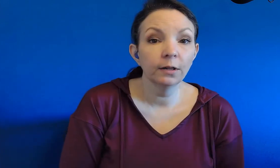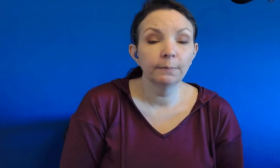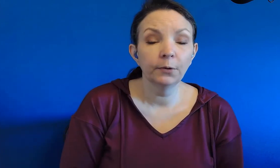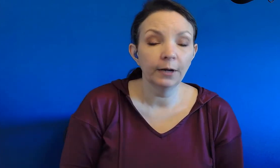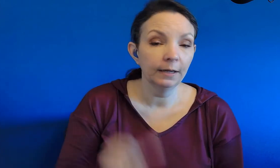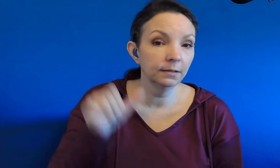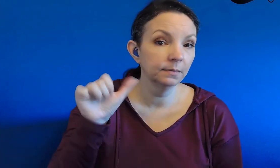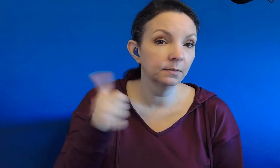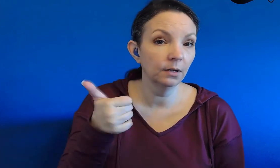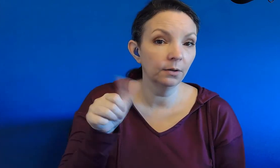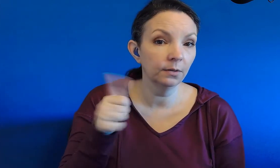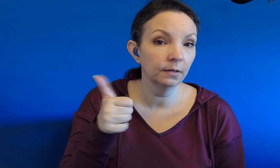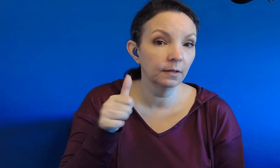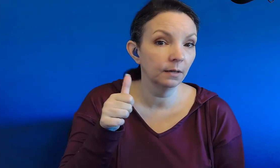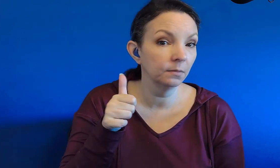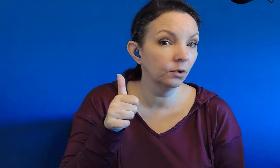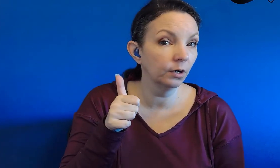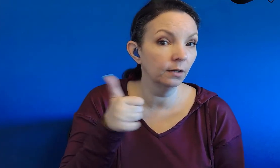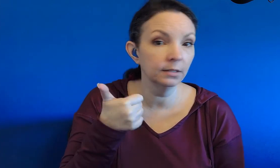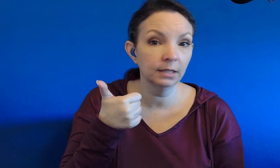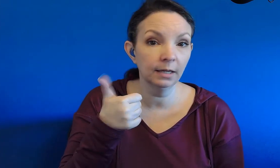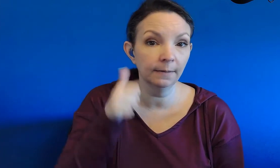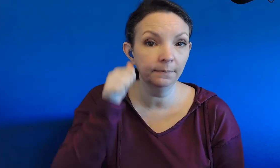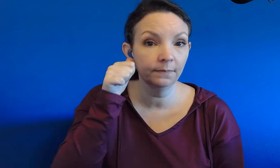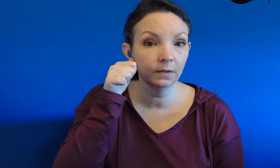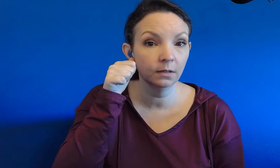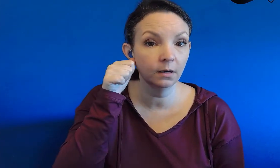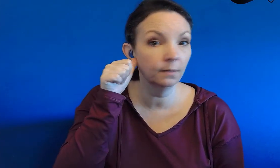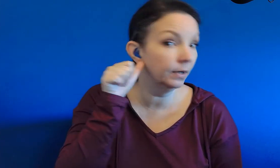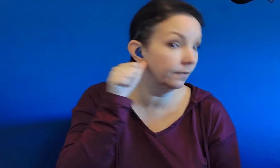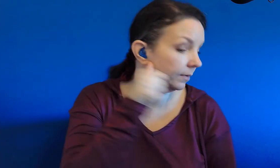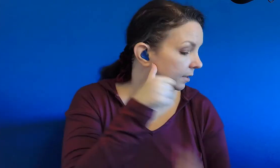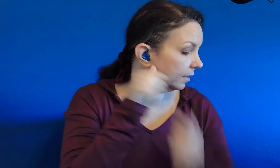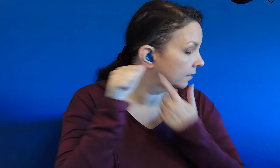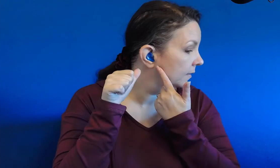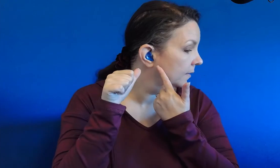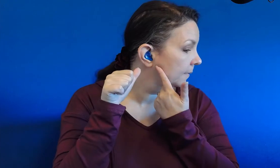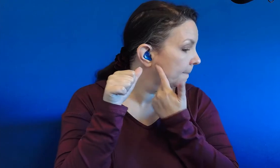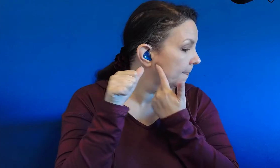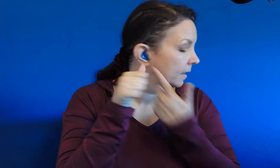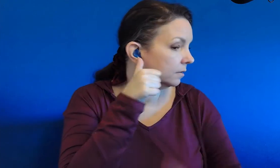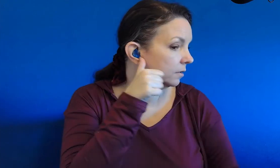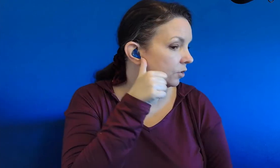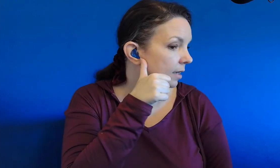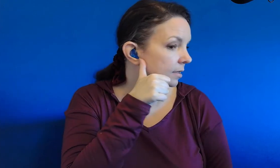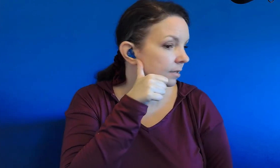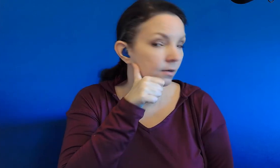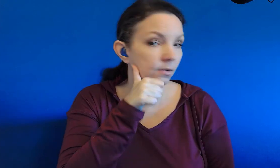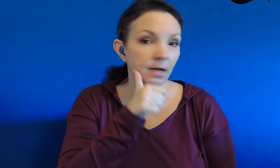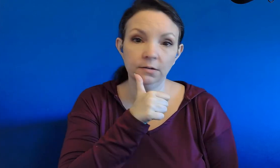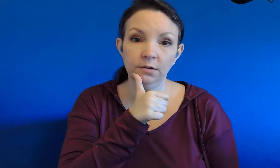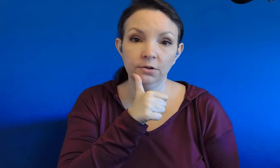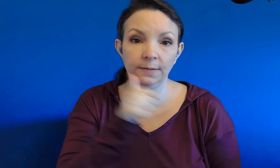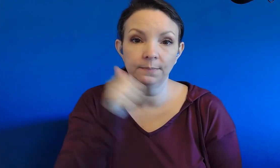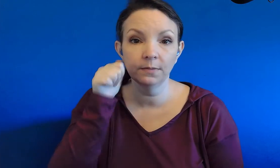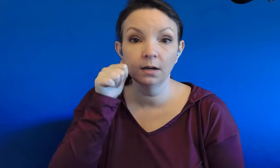boy. So girl is thumb. You're gonna bring from your jaws and go down to your chin.